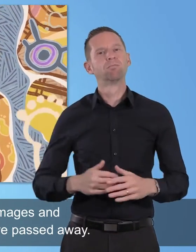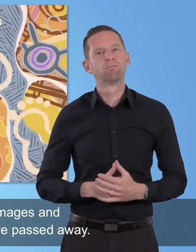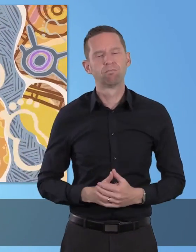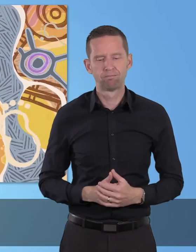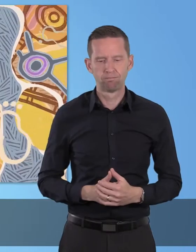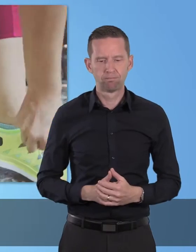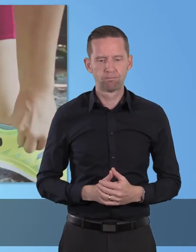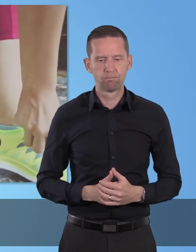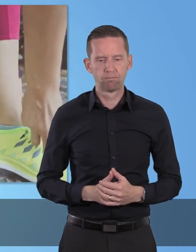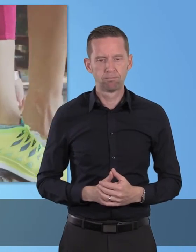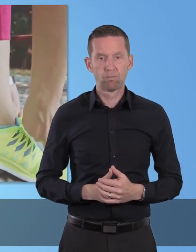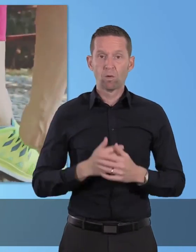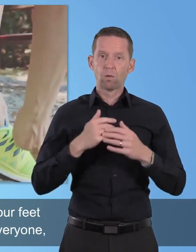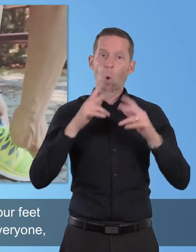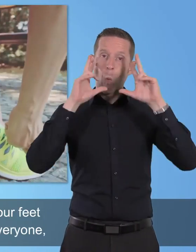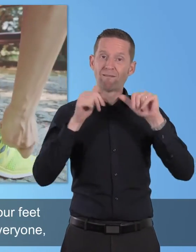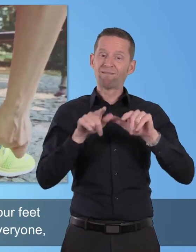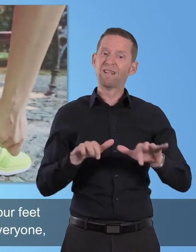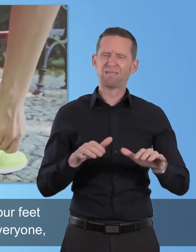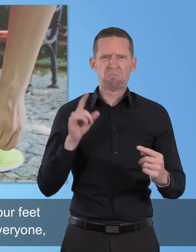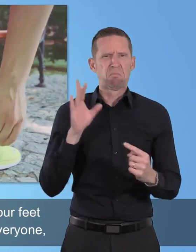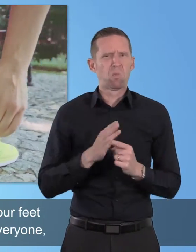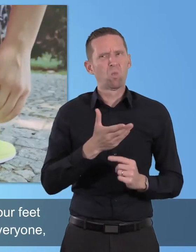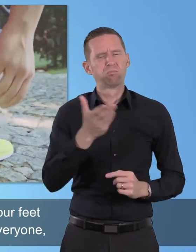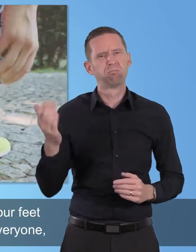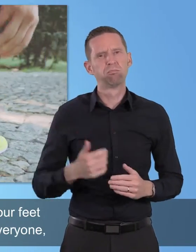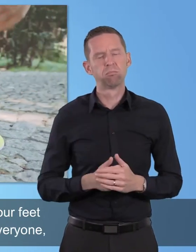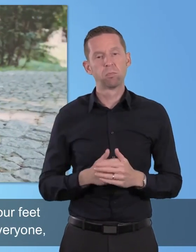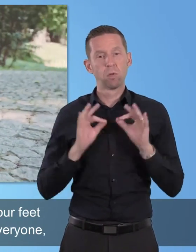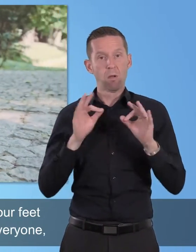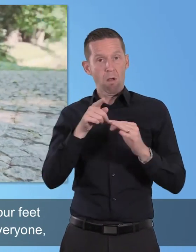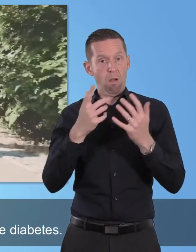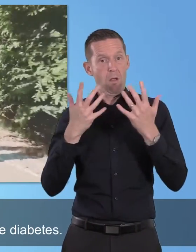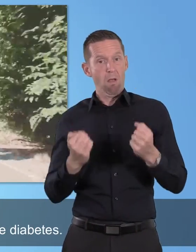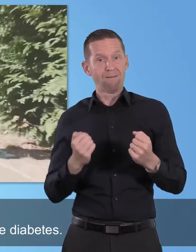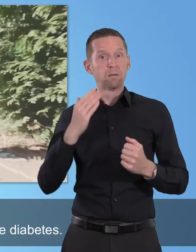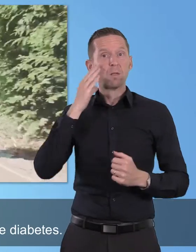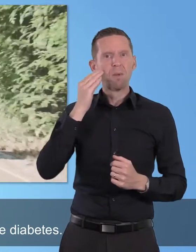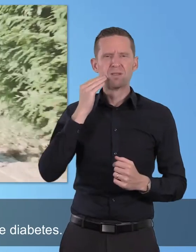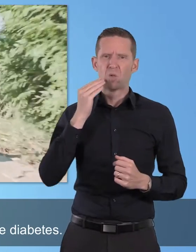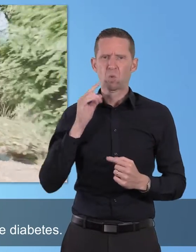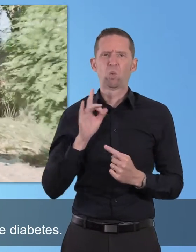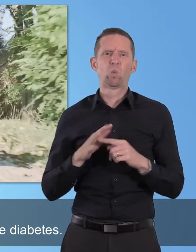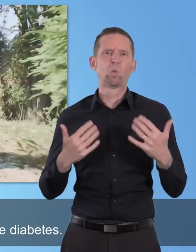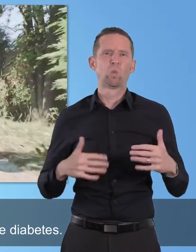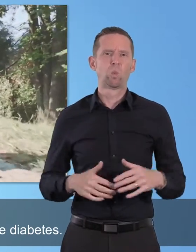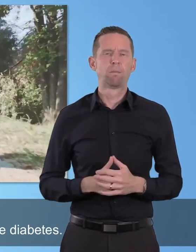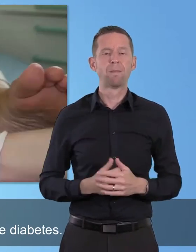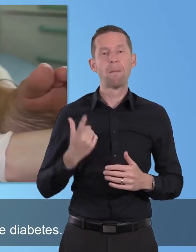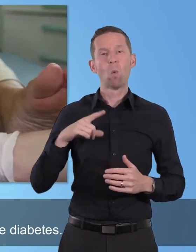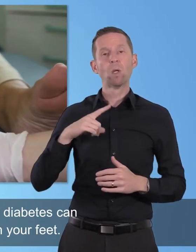away. Taking care of your feet is important for everyone, especially if you have diabetes.